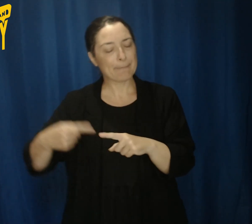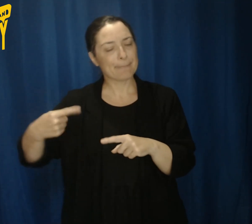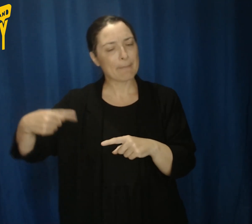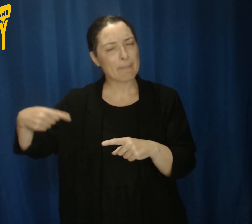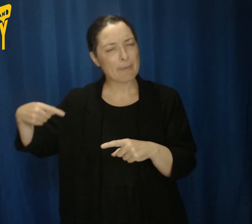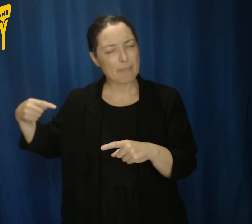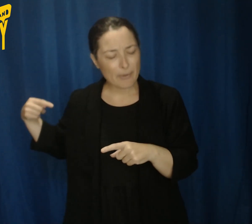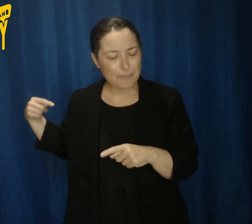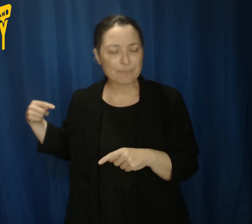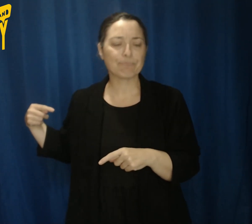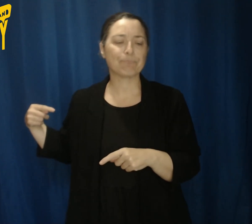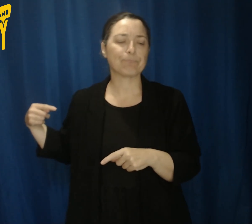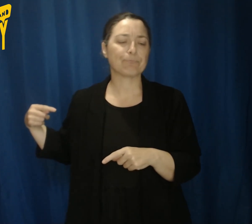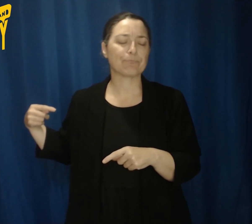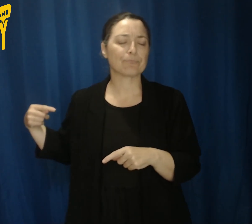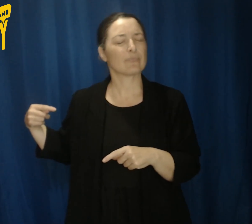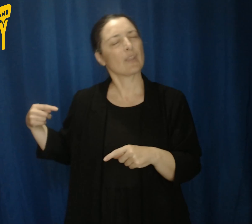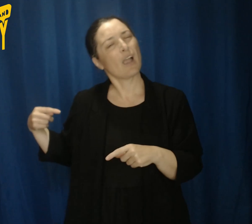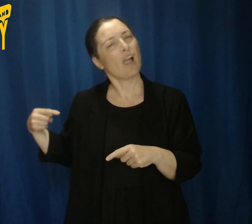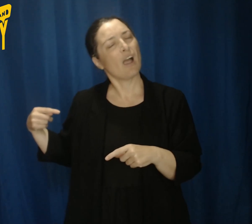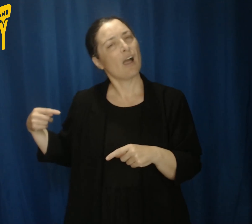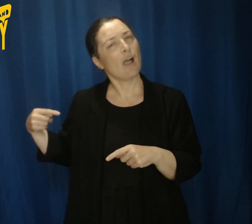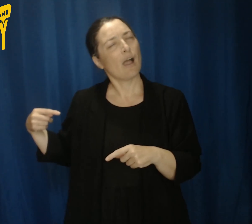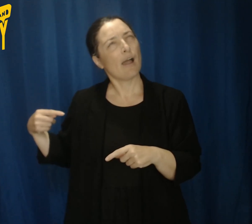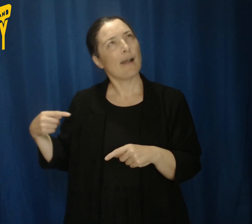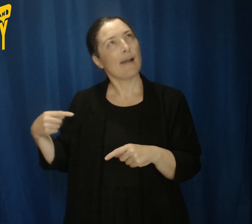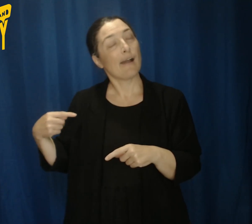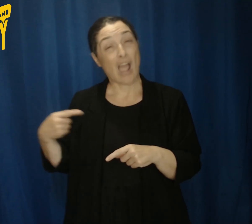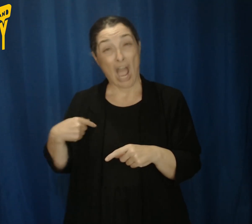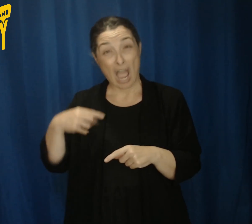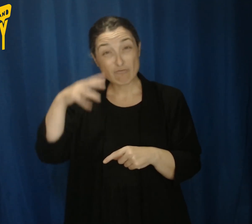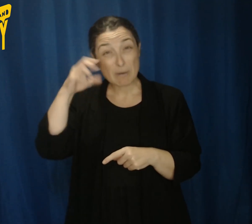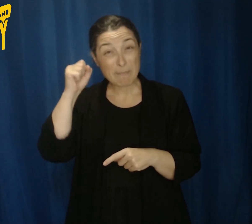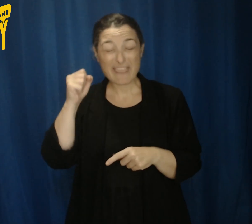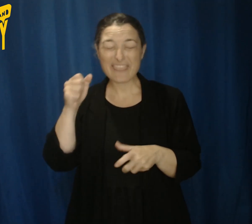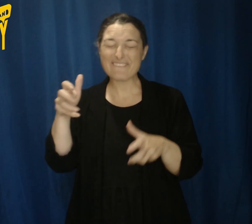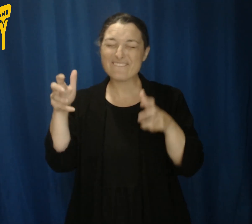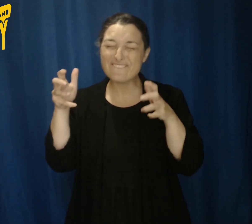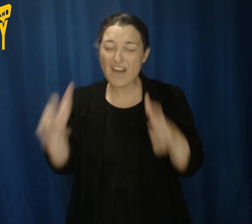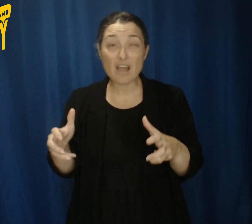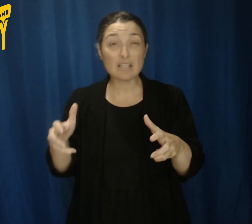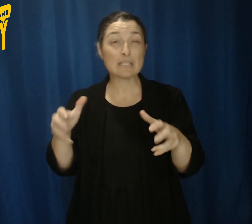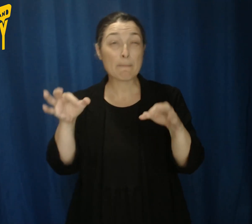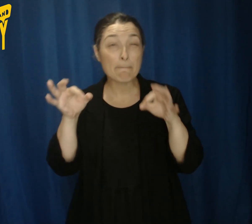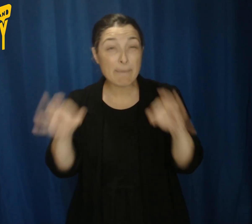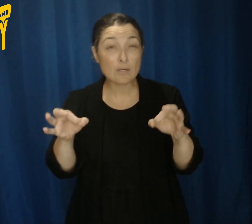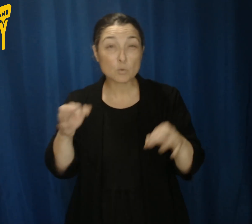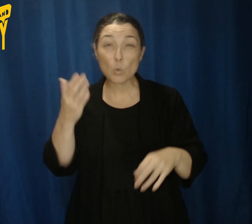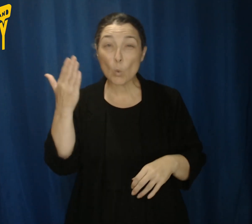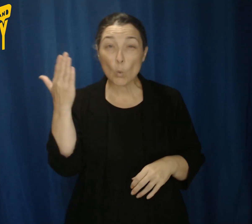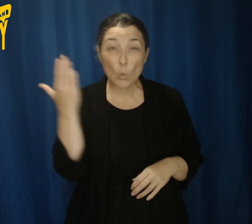And I remember that fucking special school and this wave